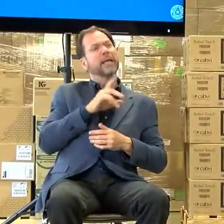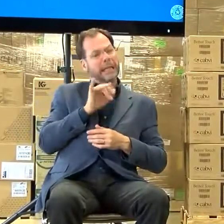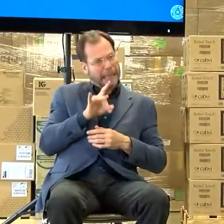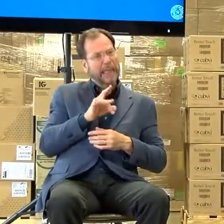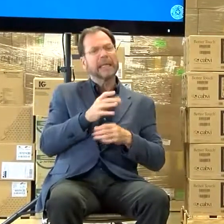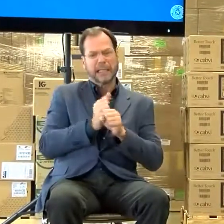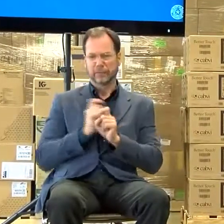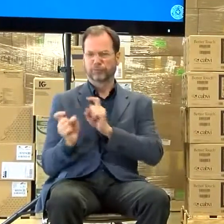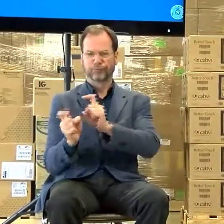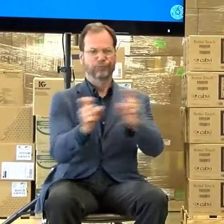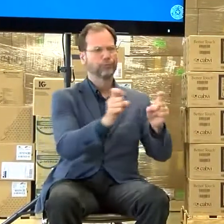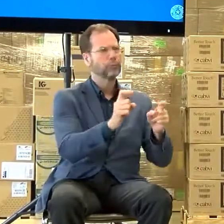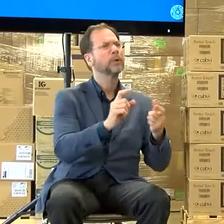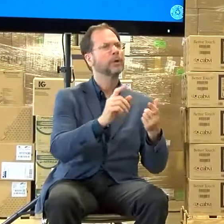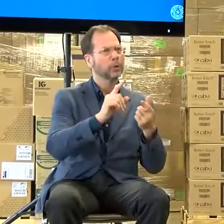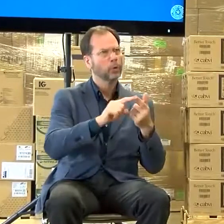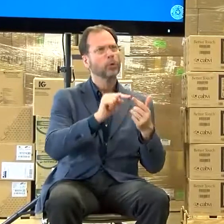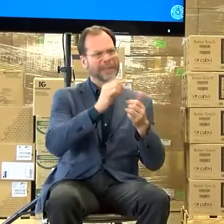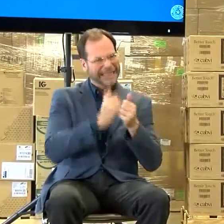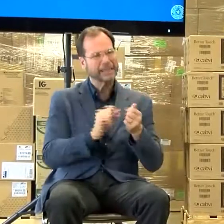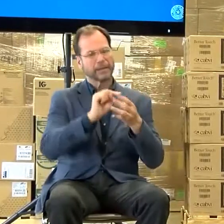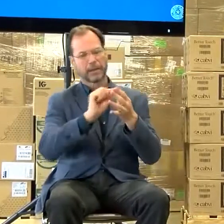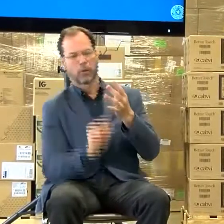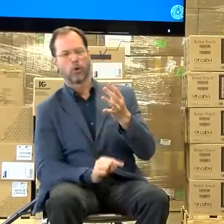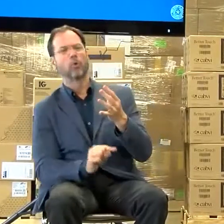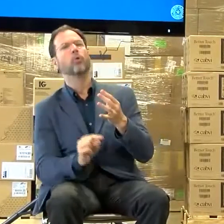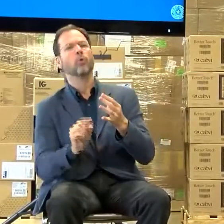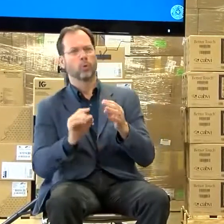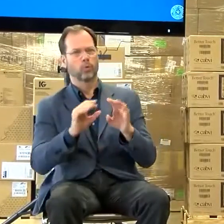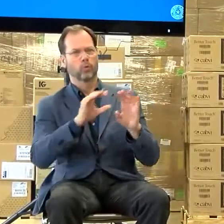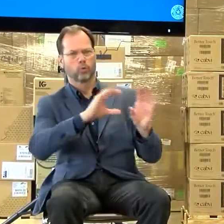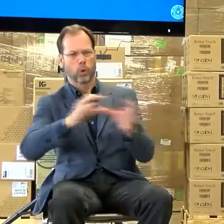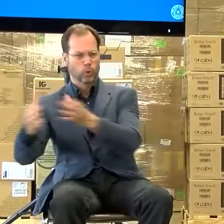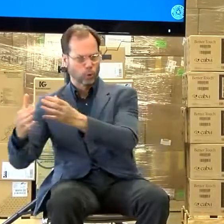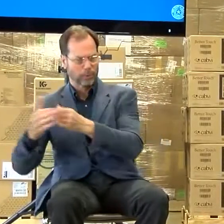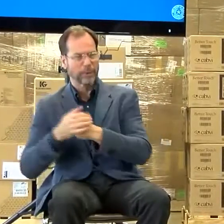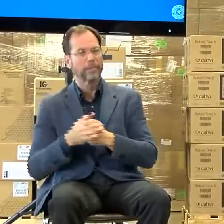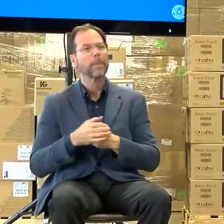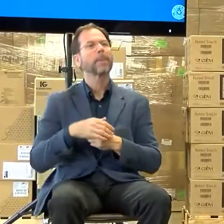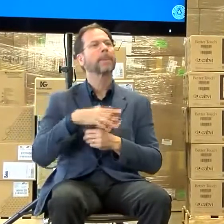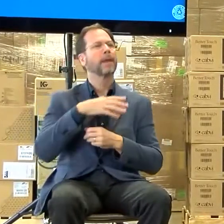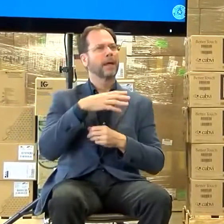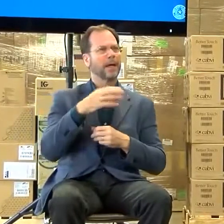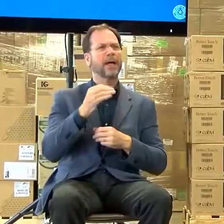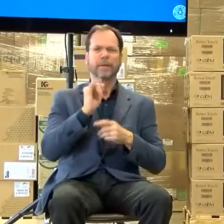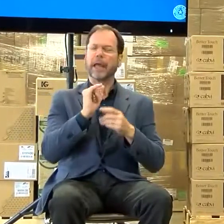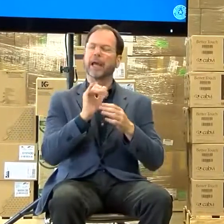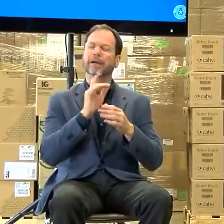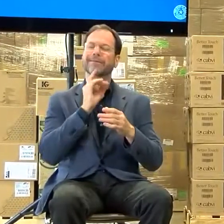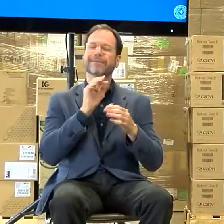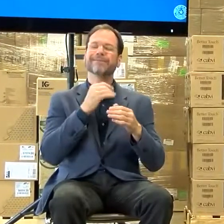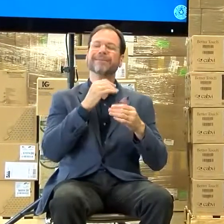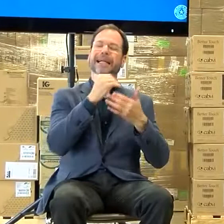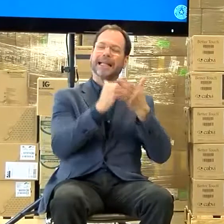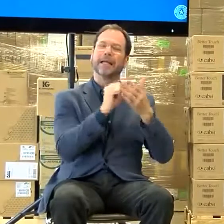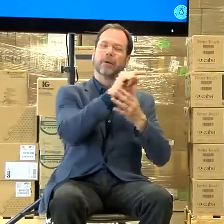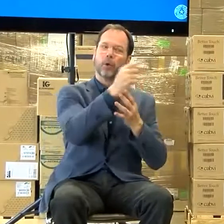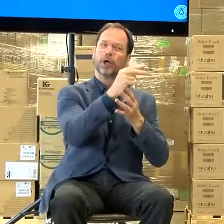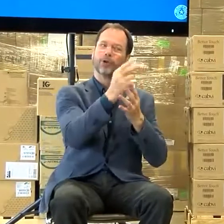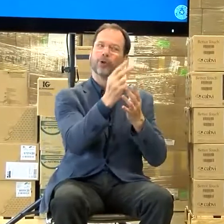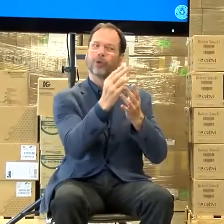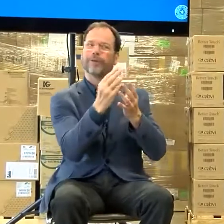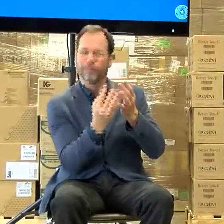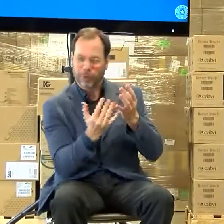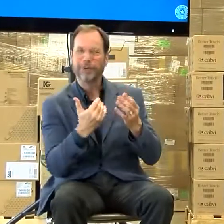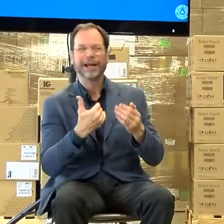of supplies to each of those priorities, although again, they are listed in a priority order, and so we went first